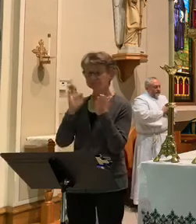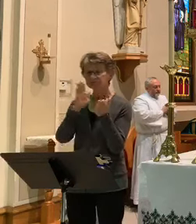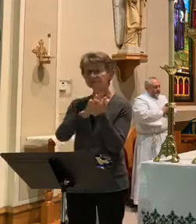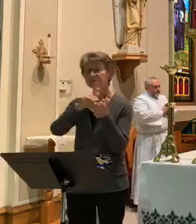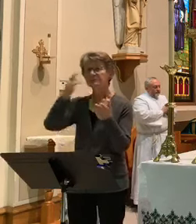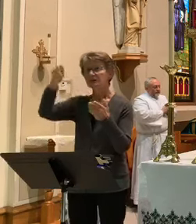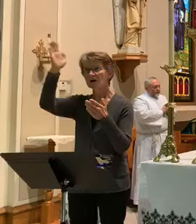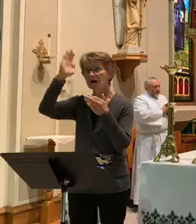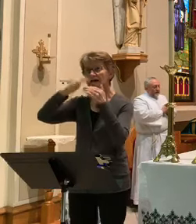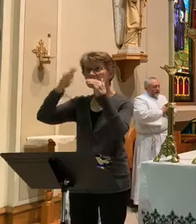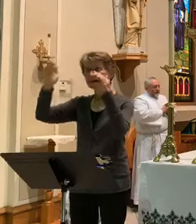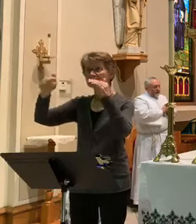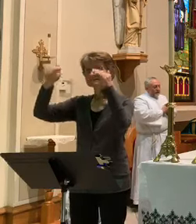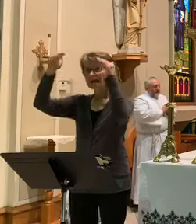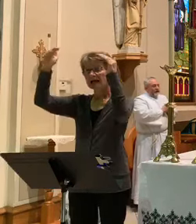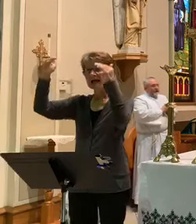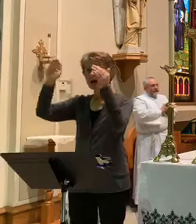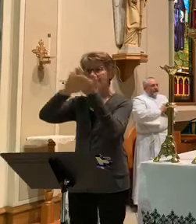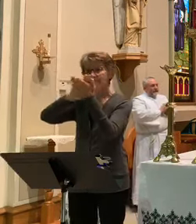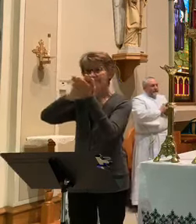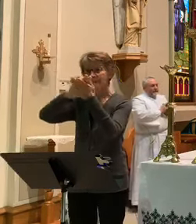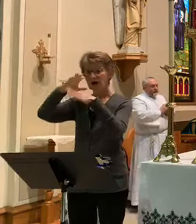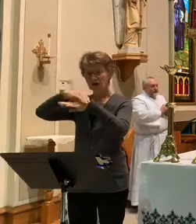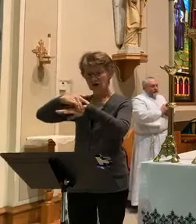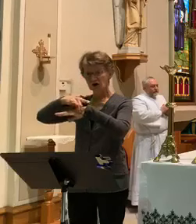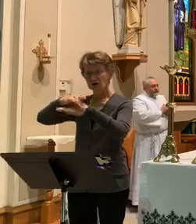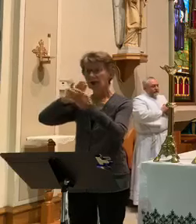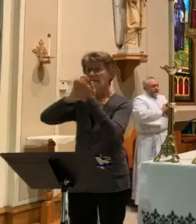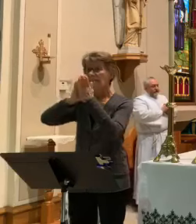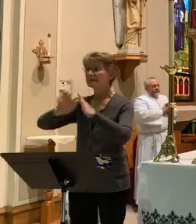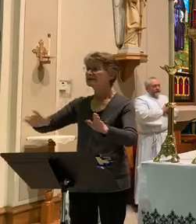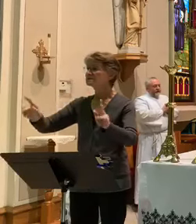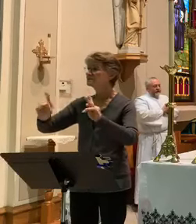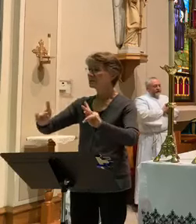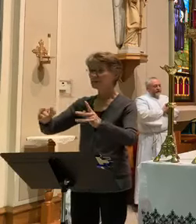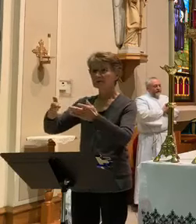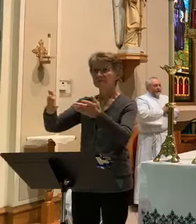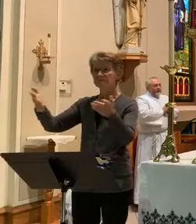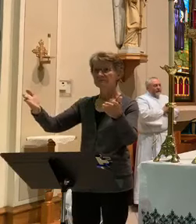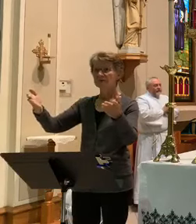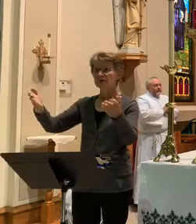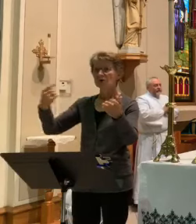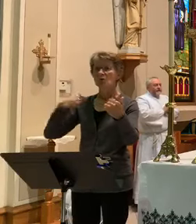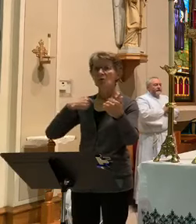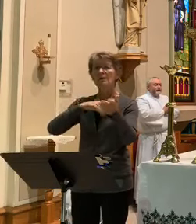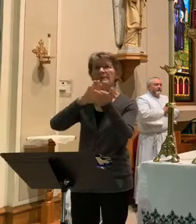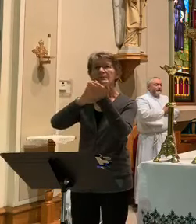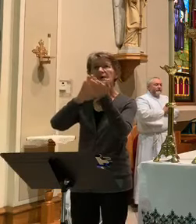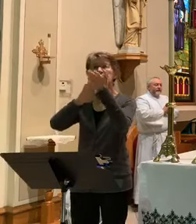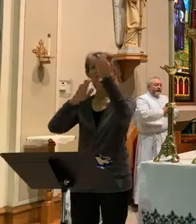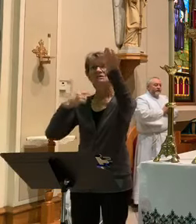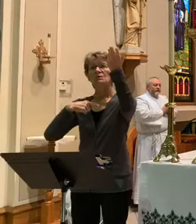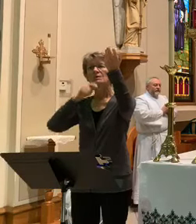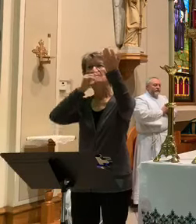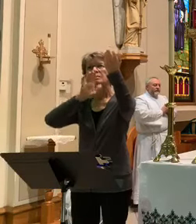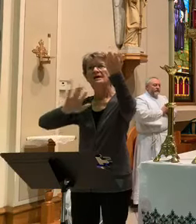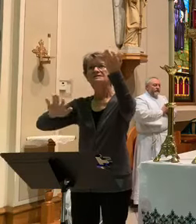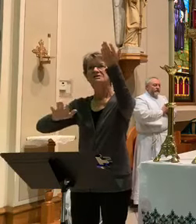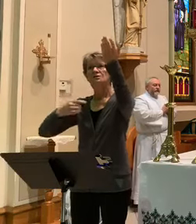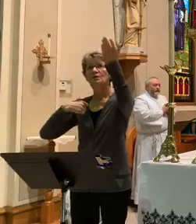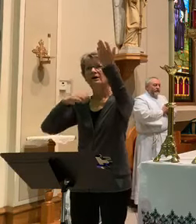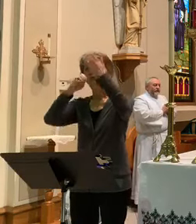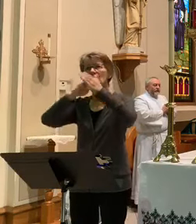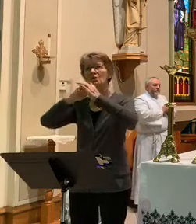Glory to God in the highest, and on earth peace to people of goodwill. We praise you, we bless you,